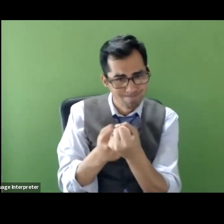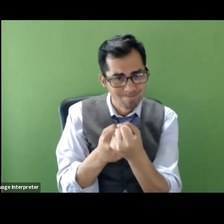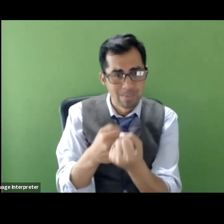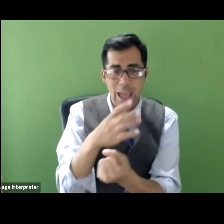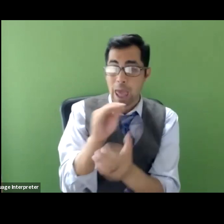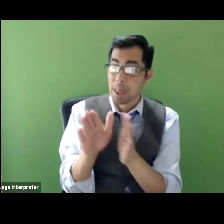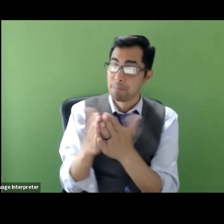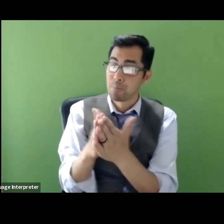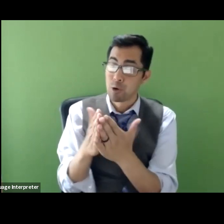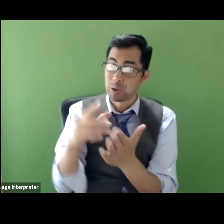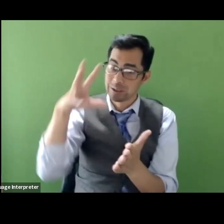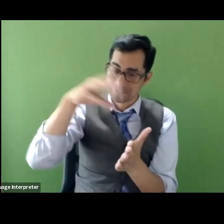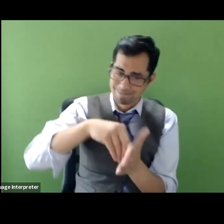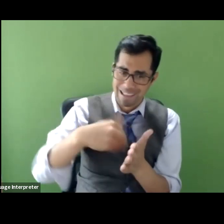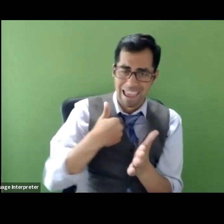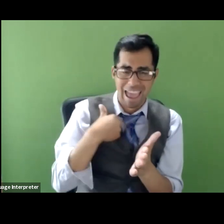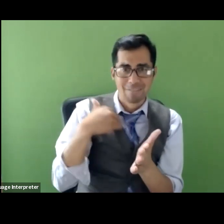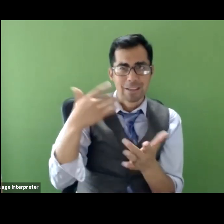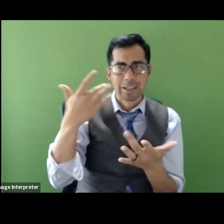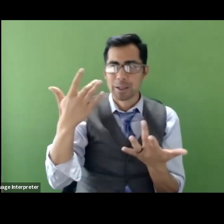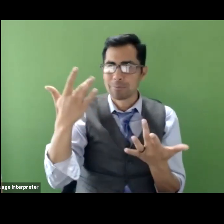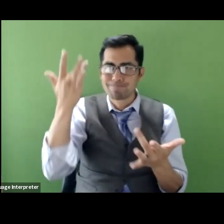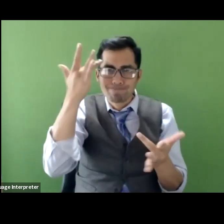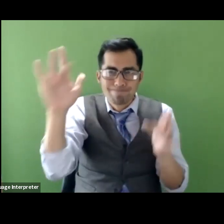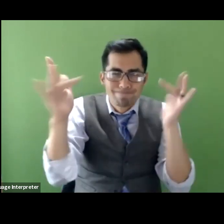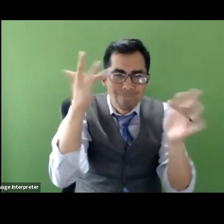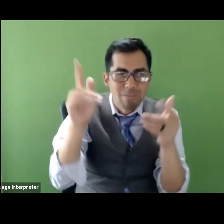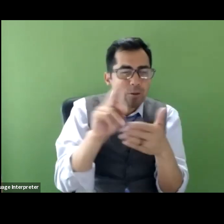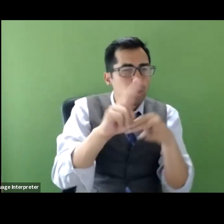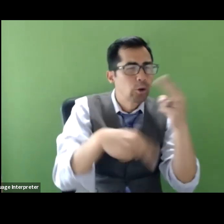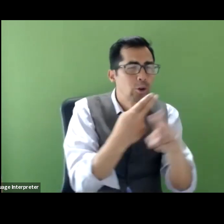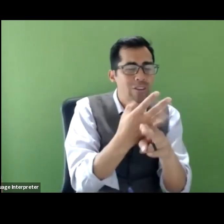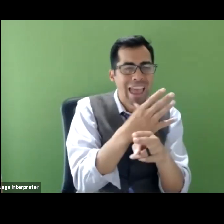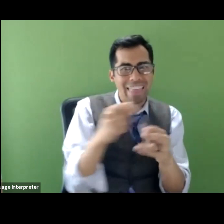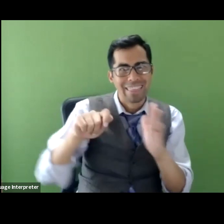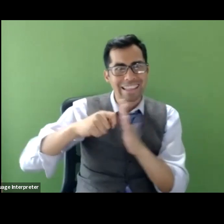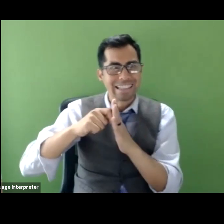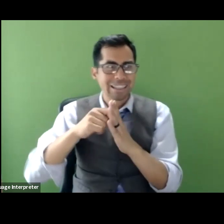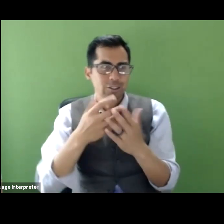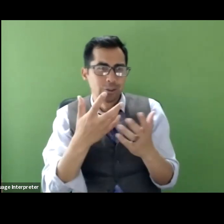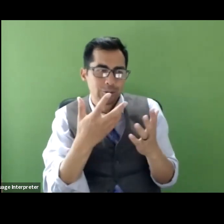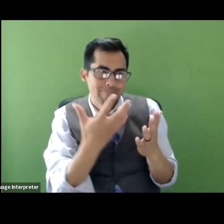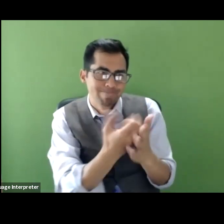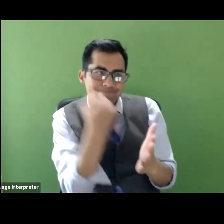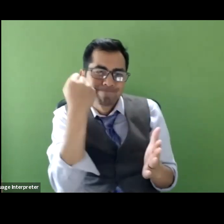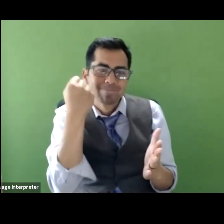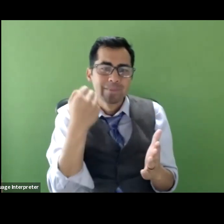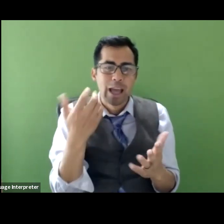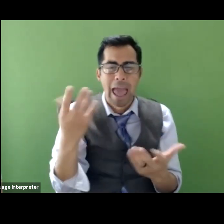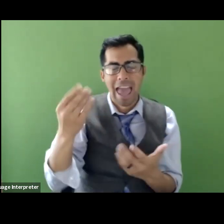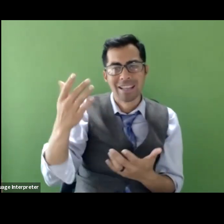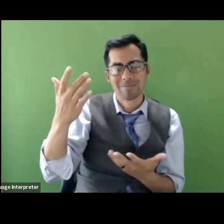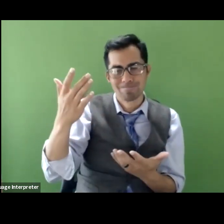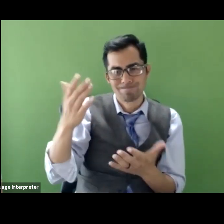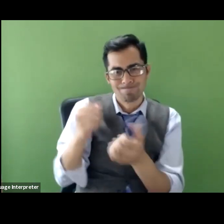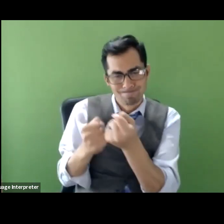the mysteries of the universe and the keys to those mysteries. Here's to writers and librarians, and here's